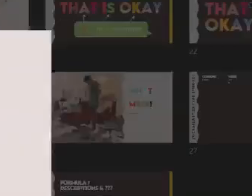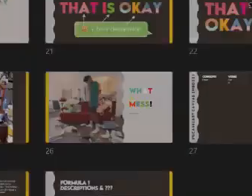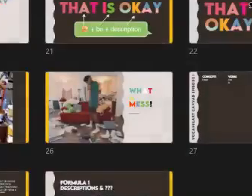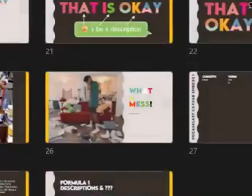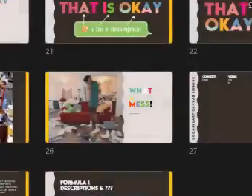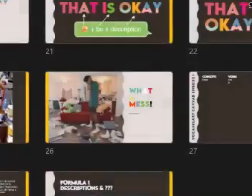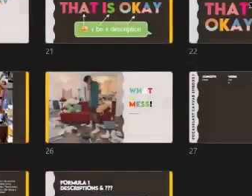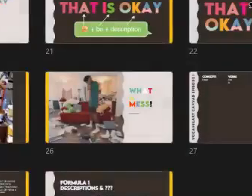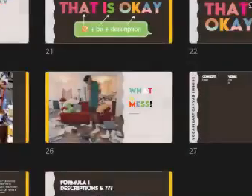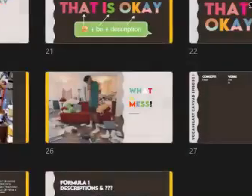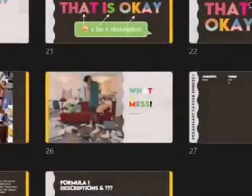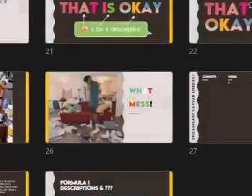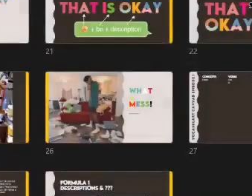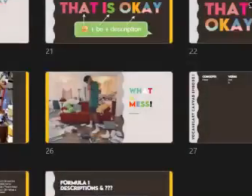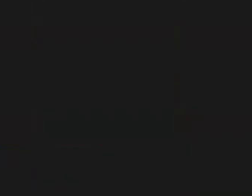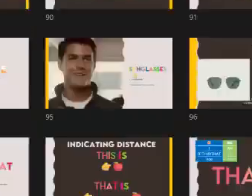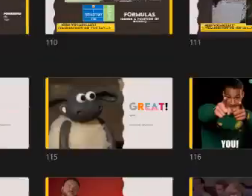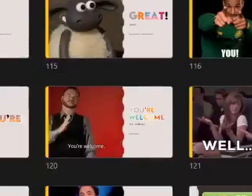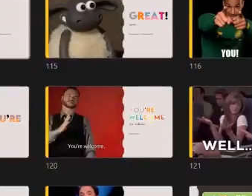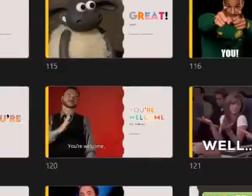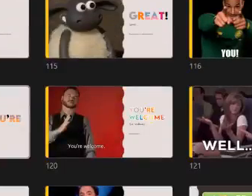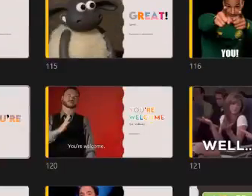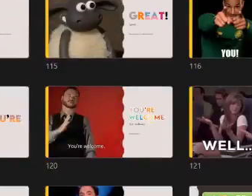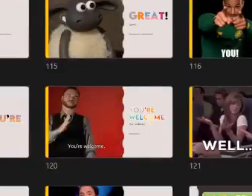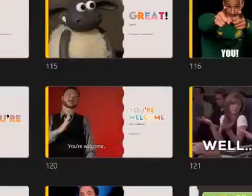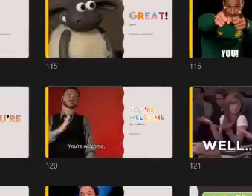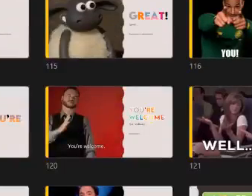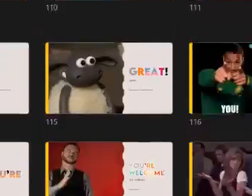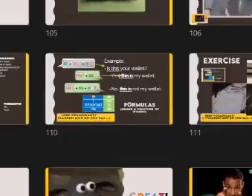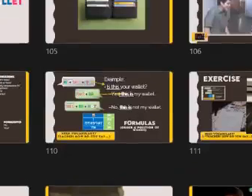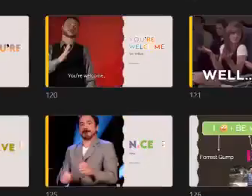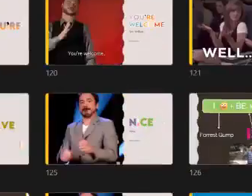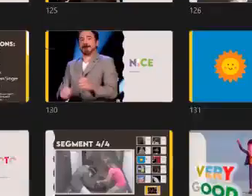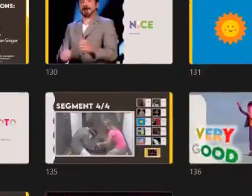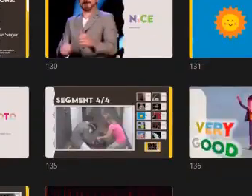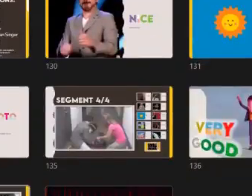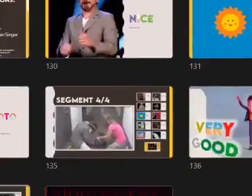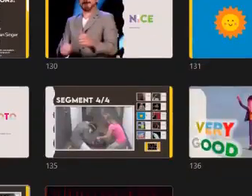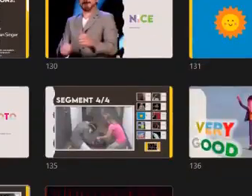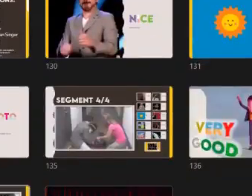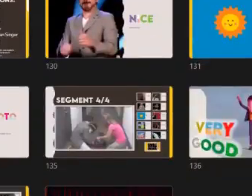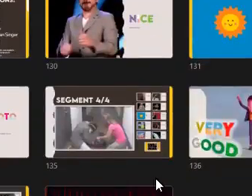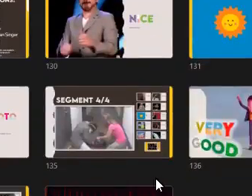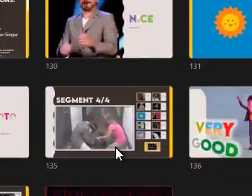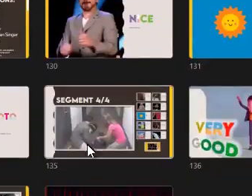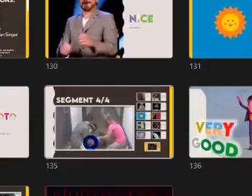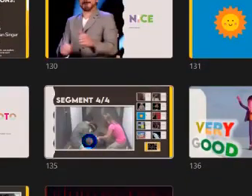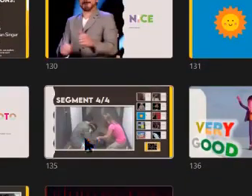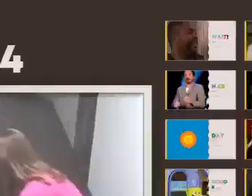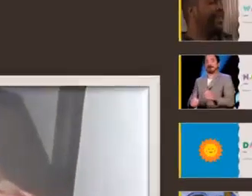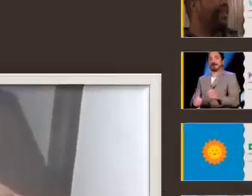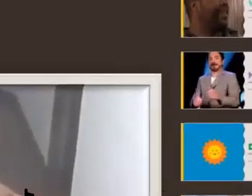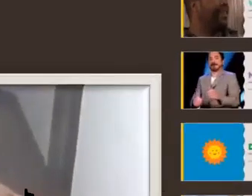Very good, my people. We are done with the vocabulary and we are ready for the